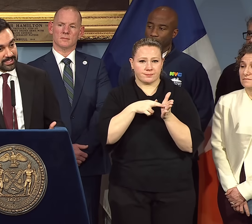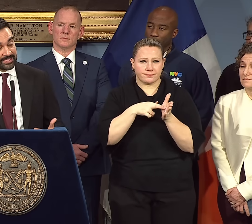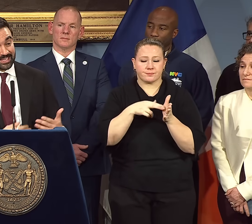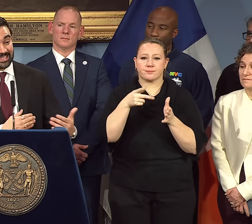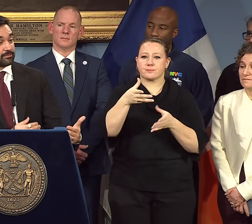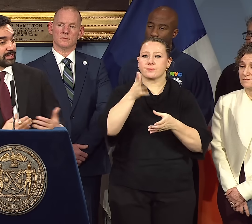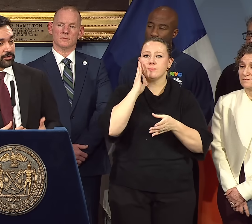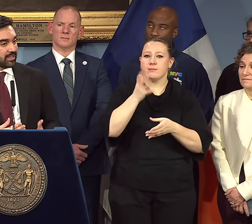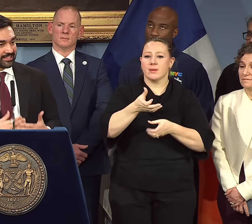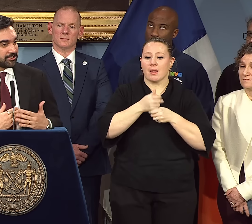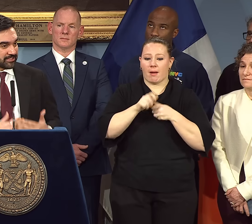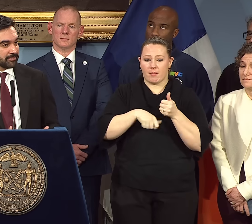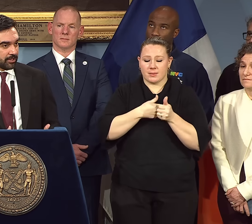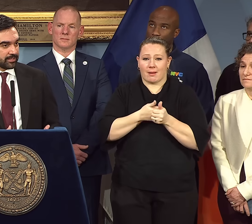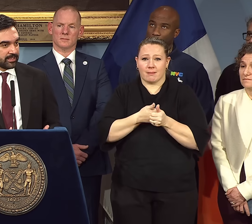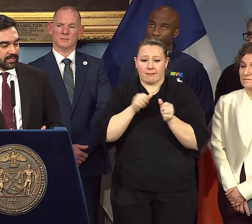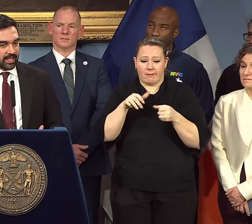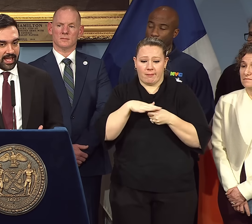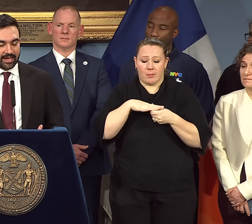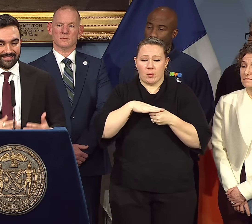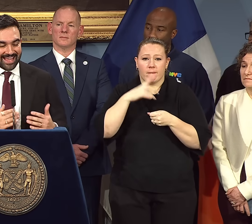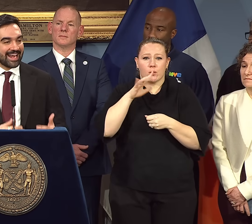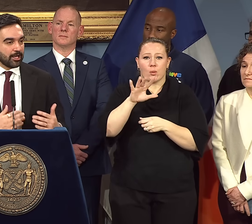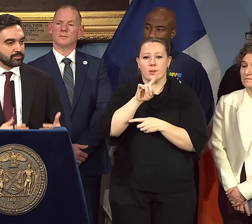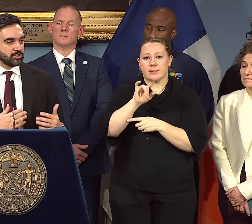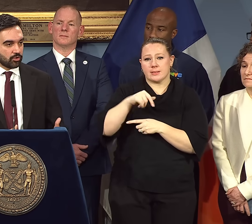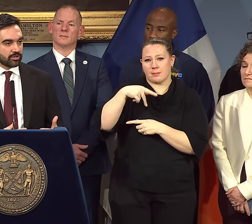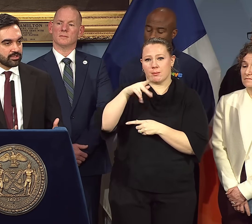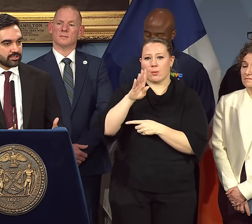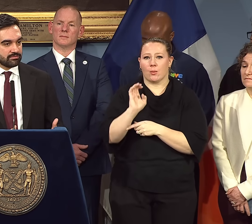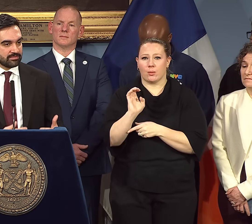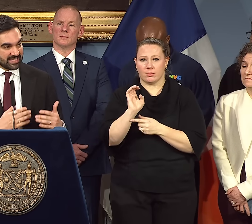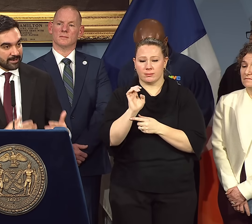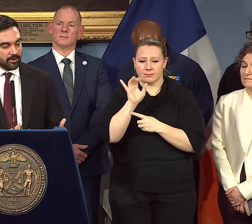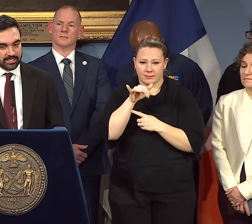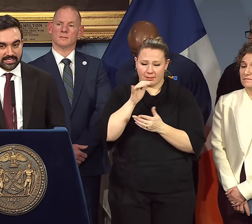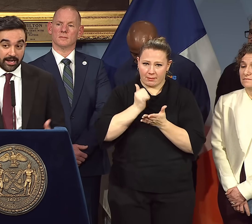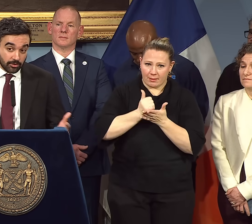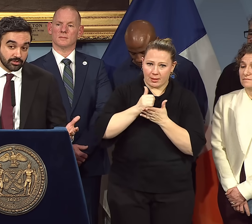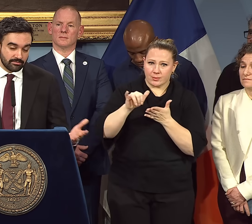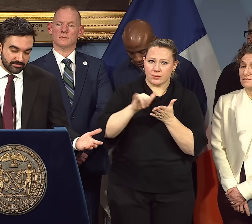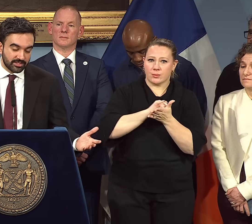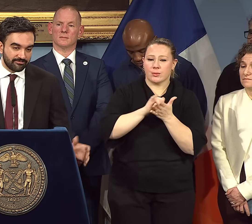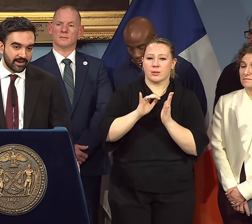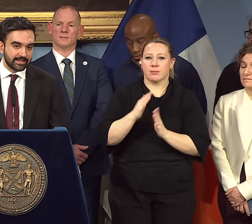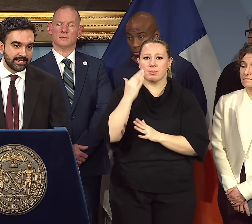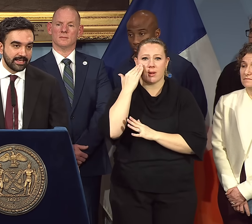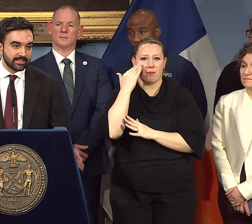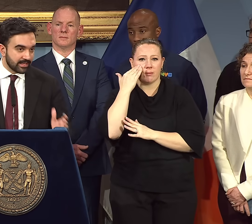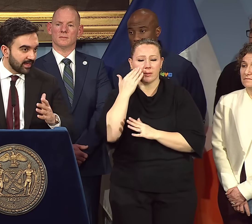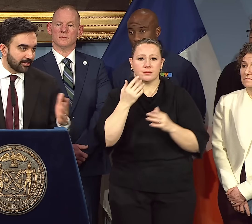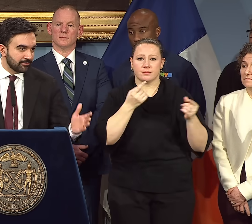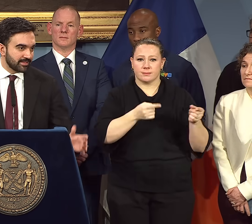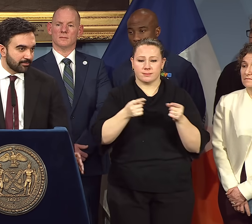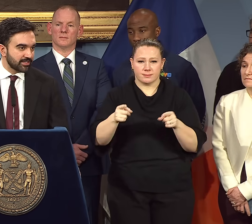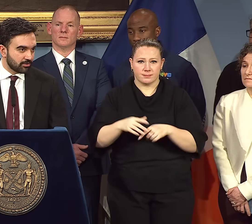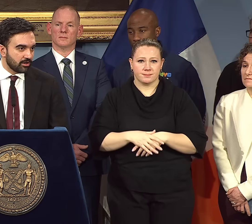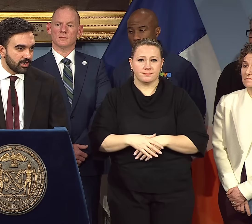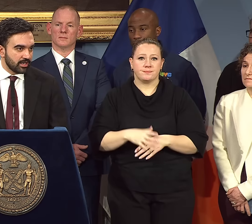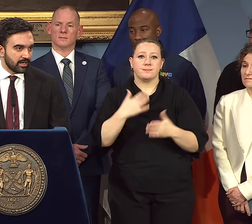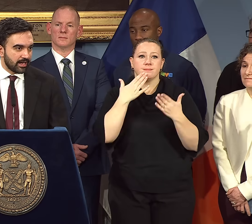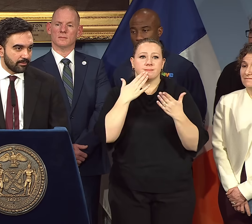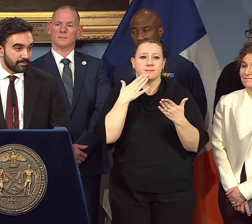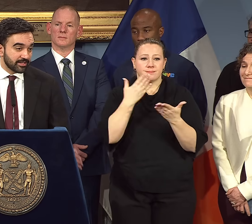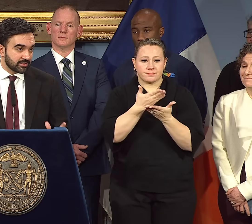get updates that can even be localized to your zip code. And that helps New Yorkers stay abreast. And I'd also just frankly say thank you to the press